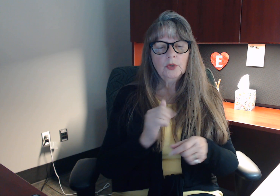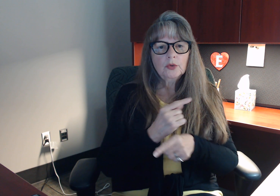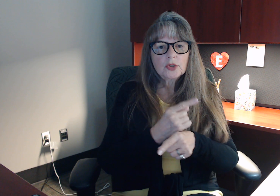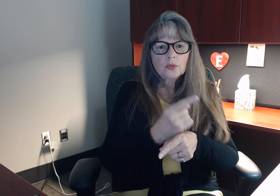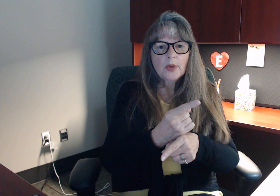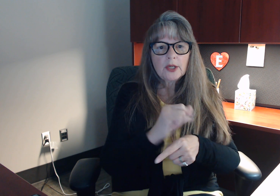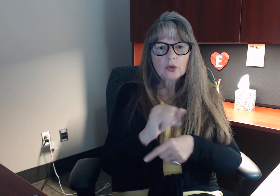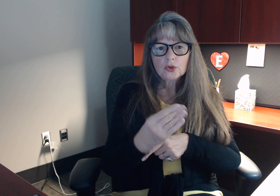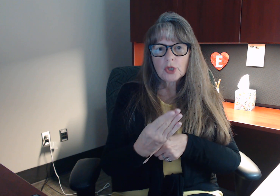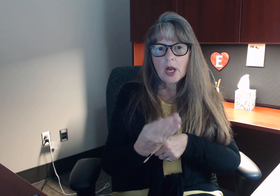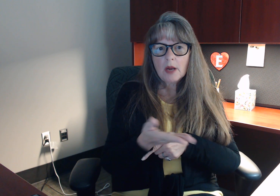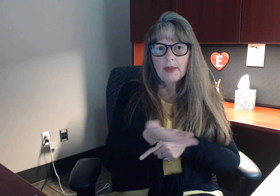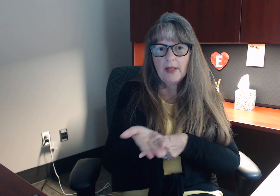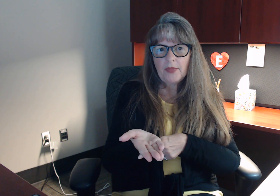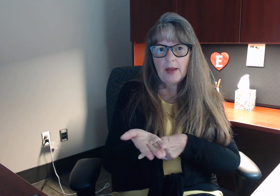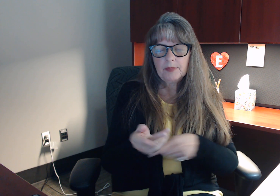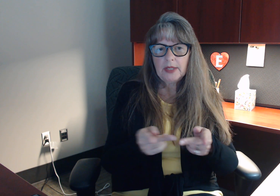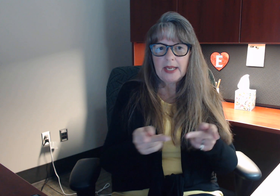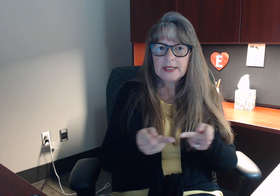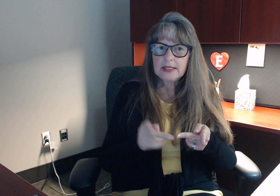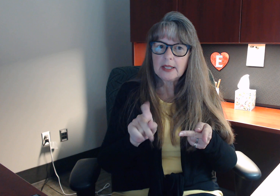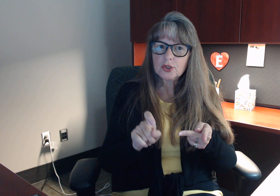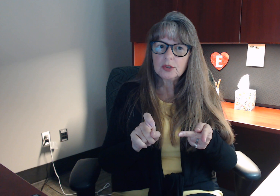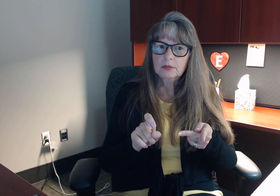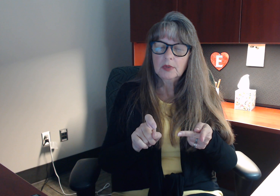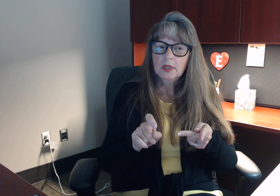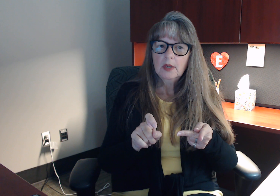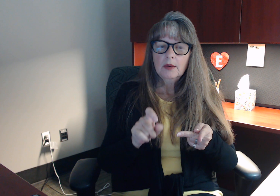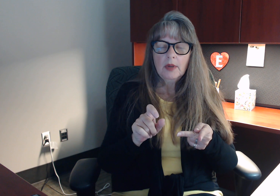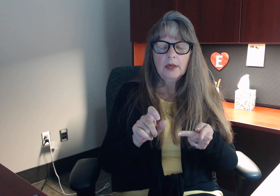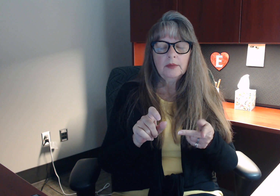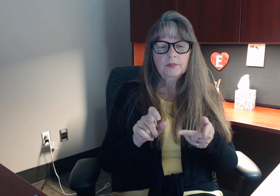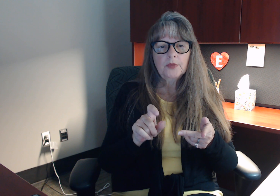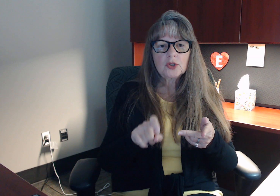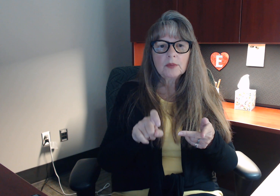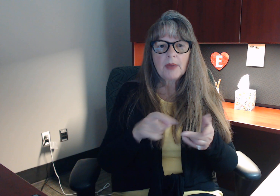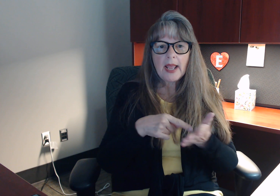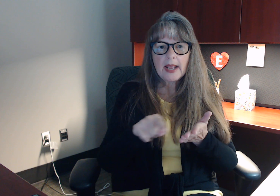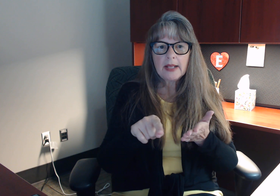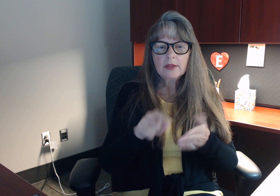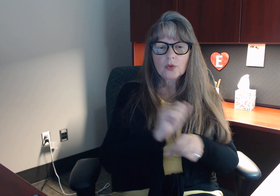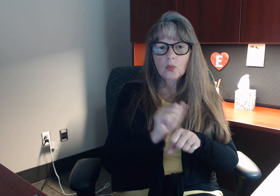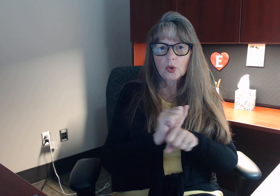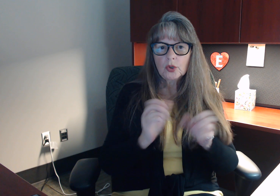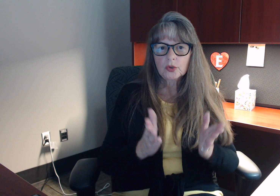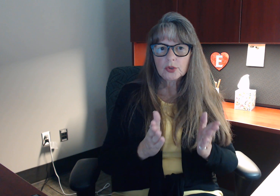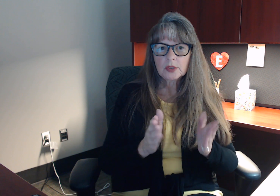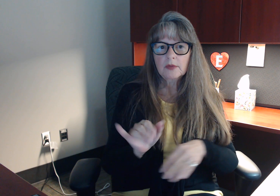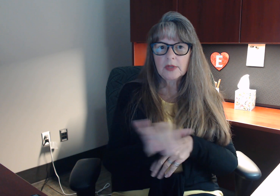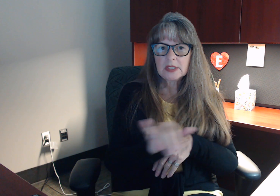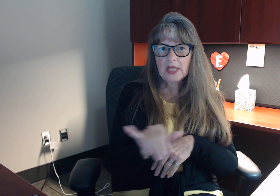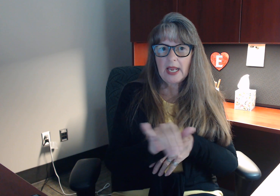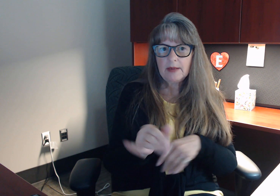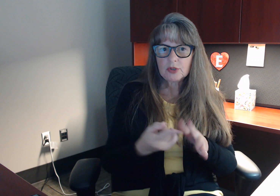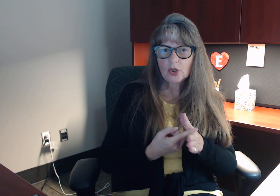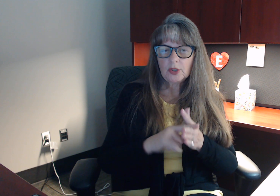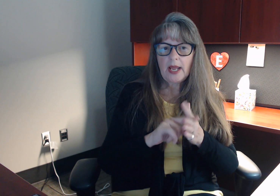just a regular job at that place, then they shouldn't. They should pay the workers the same, starting out with